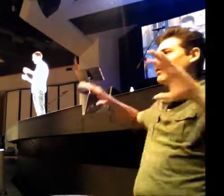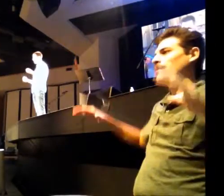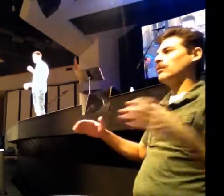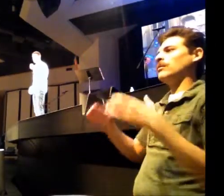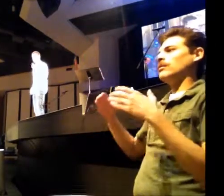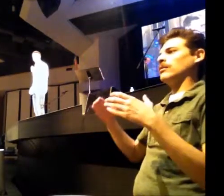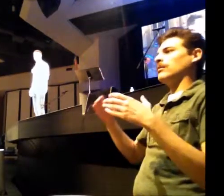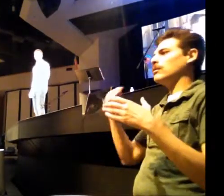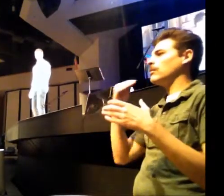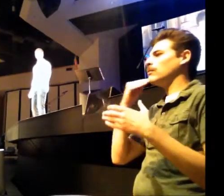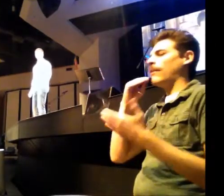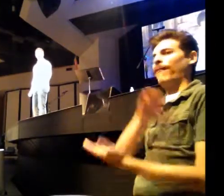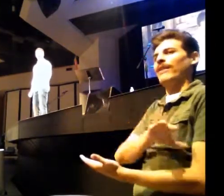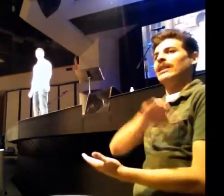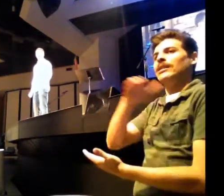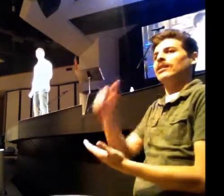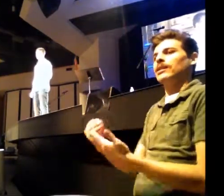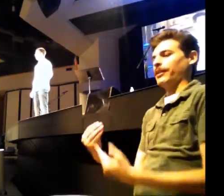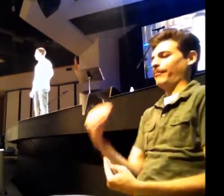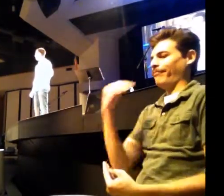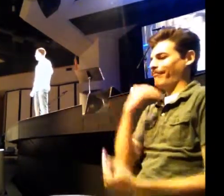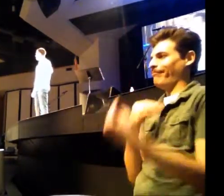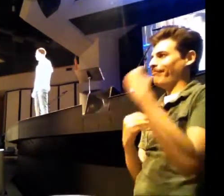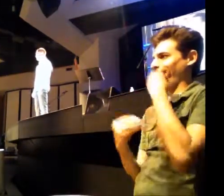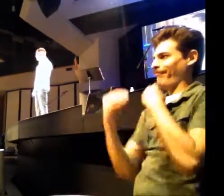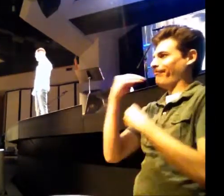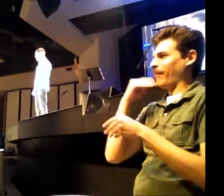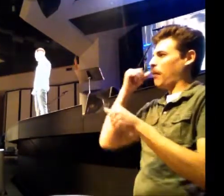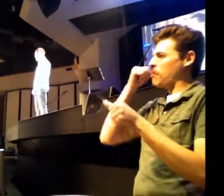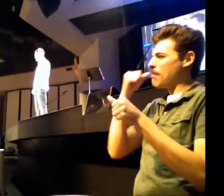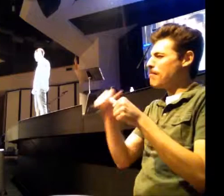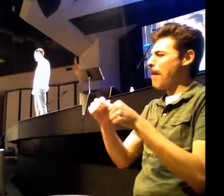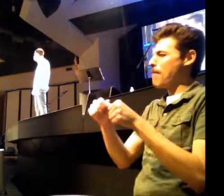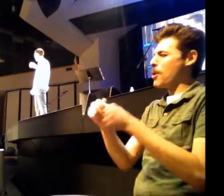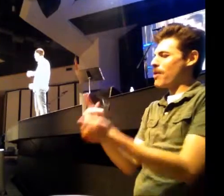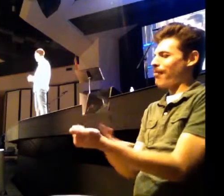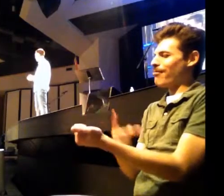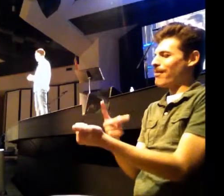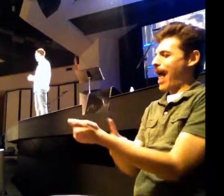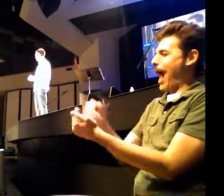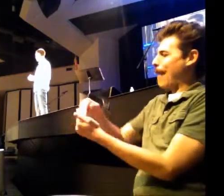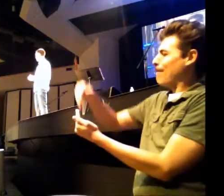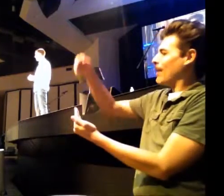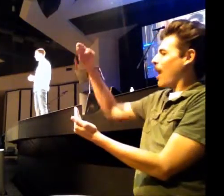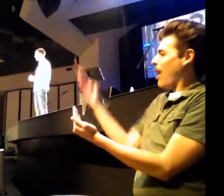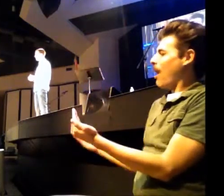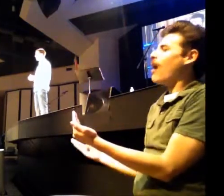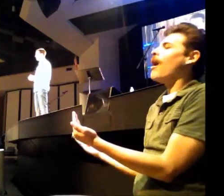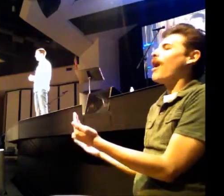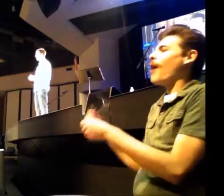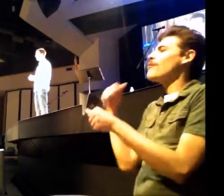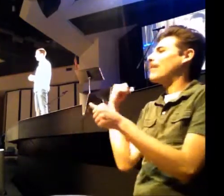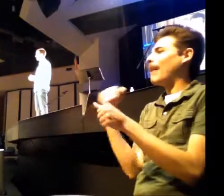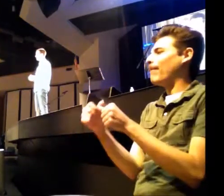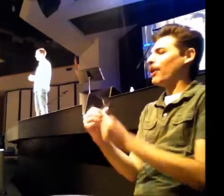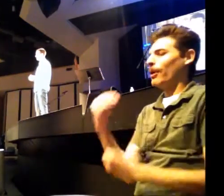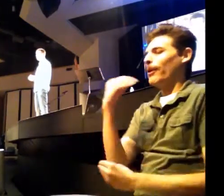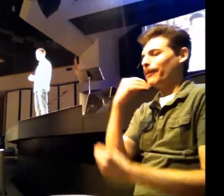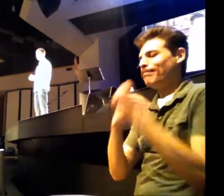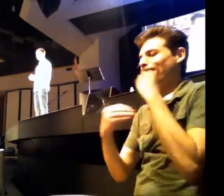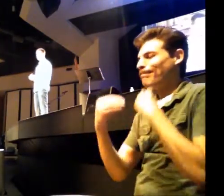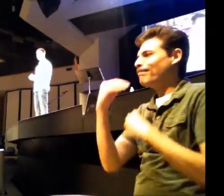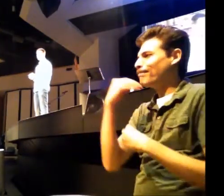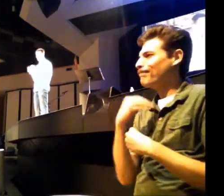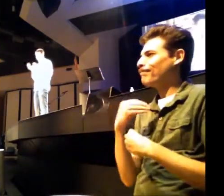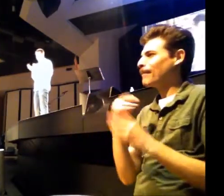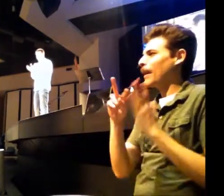feast together. You're going to consume this Passover lamb, and it will remind you of the lamb that was sacrificed that protected you, that opened